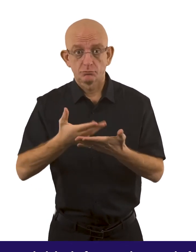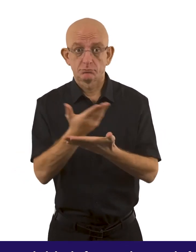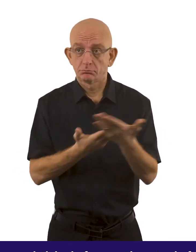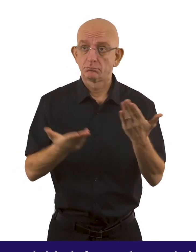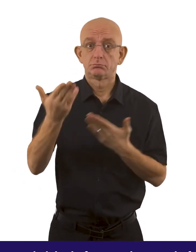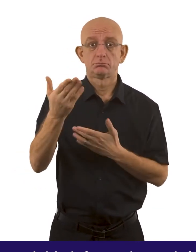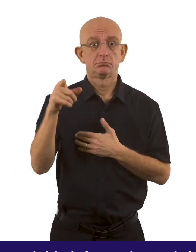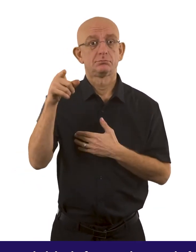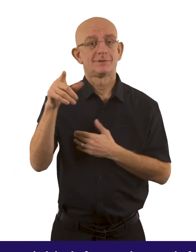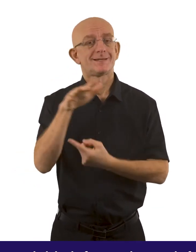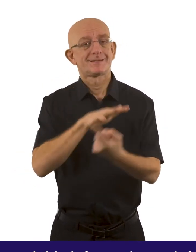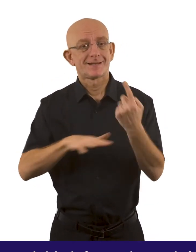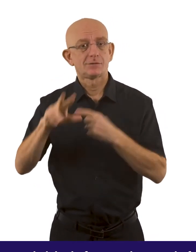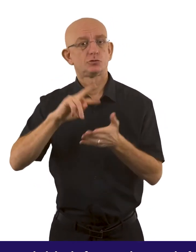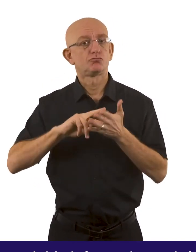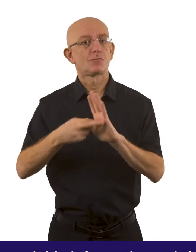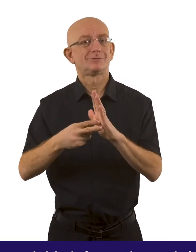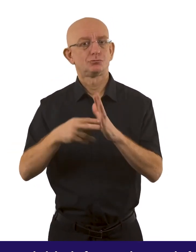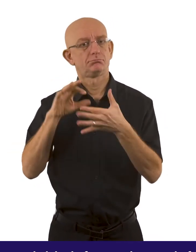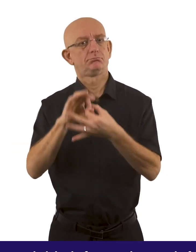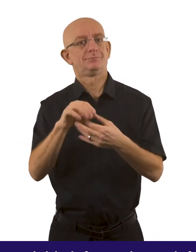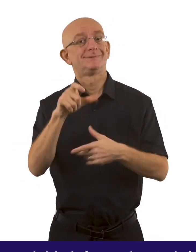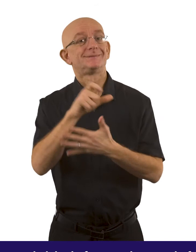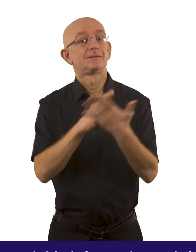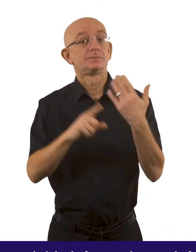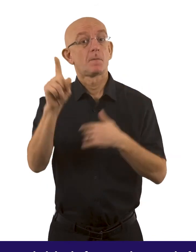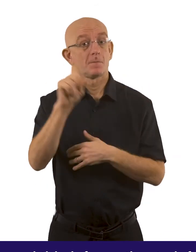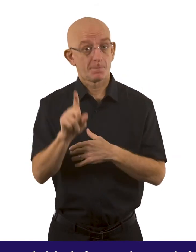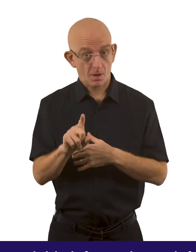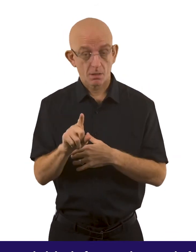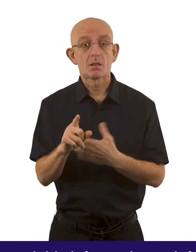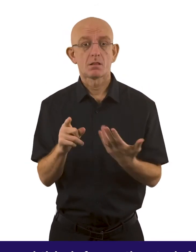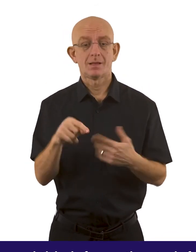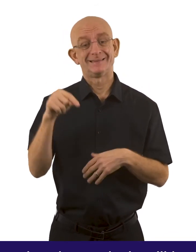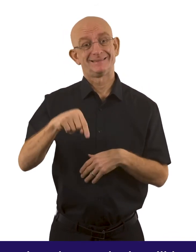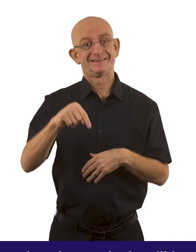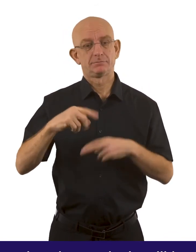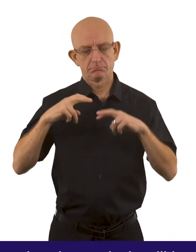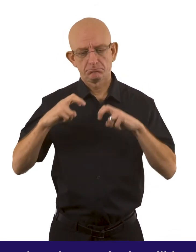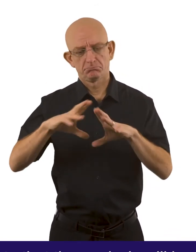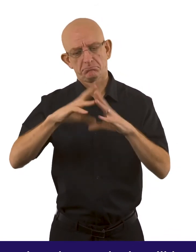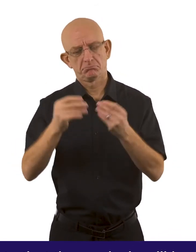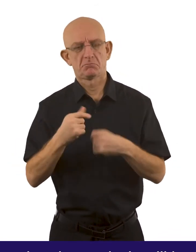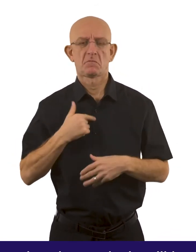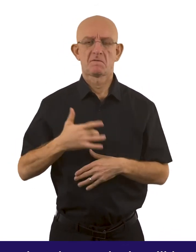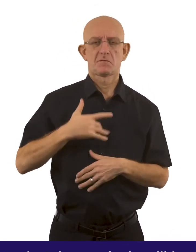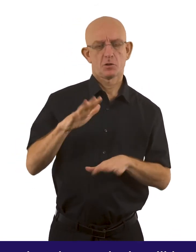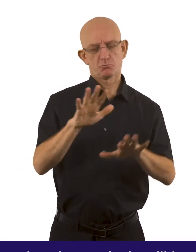this information to inform the National Strategy for Disabled People. We anticipate that